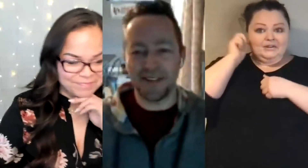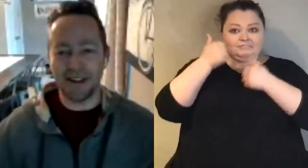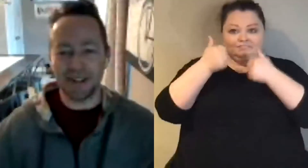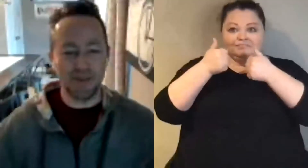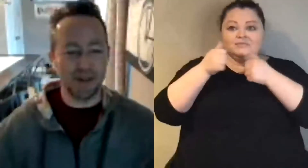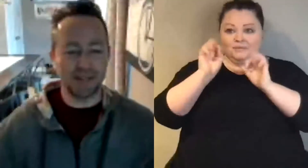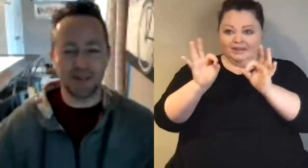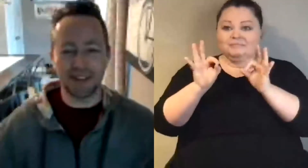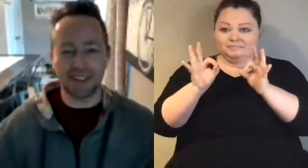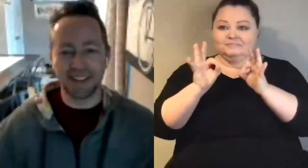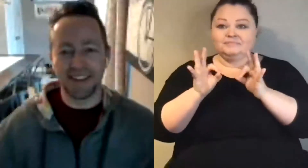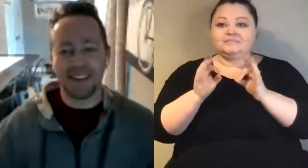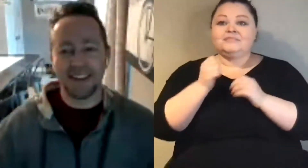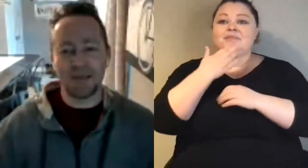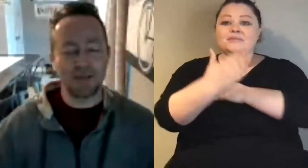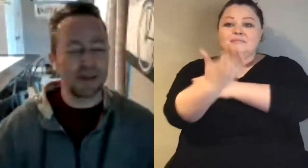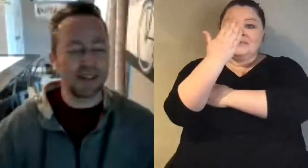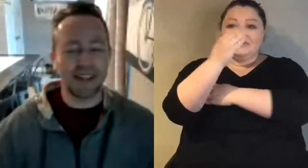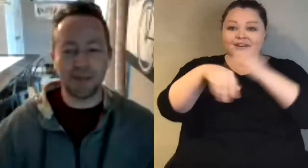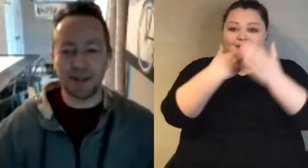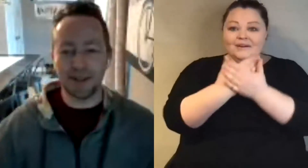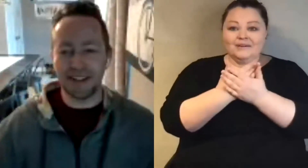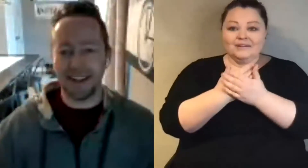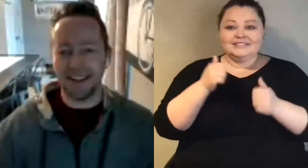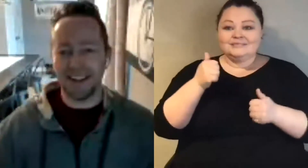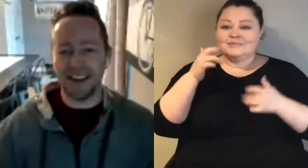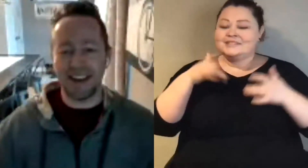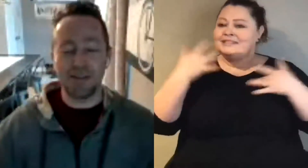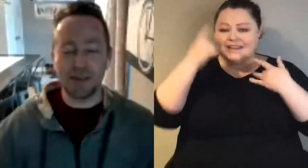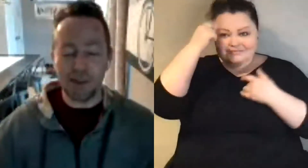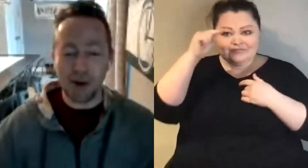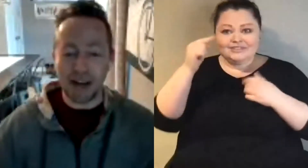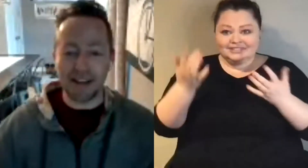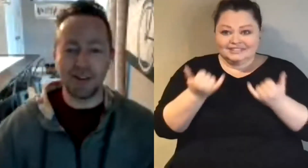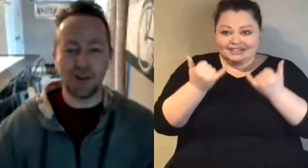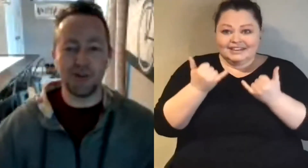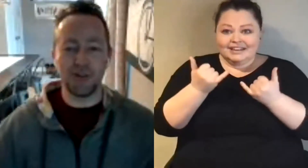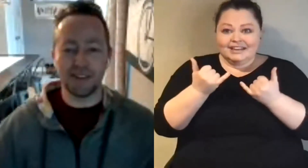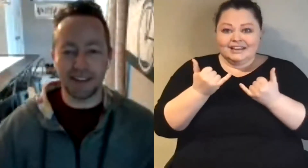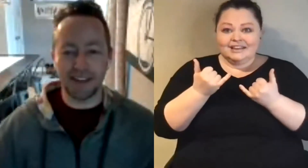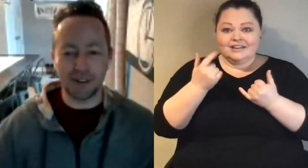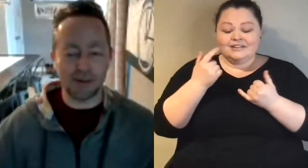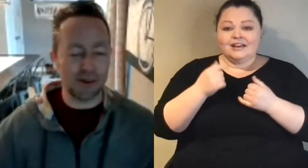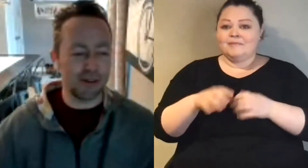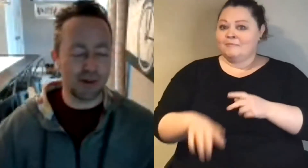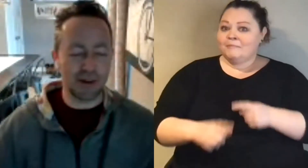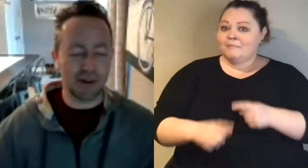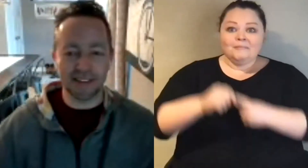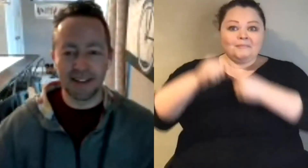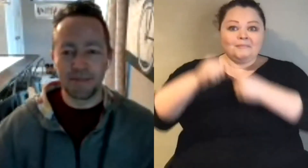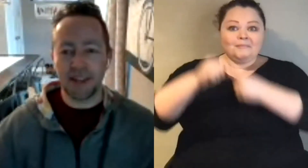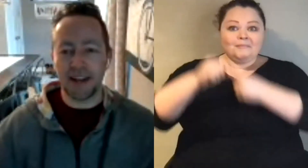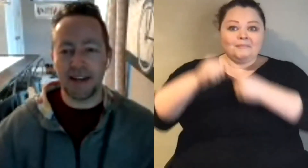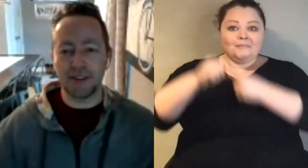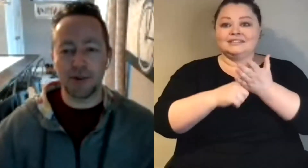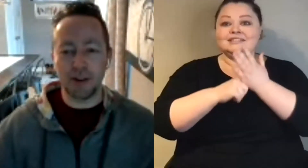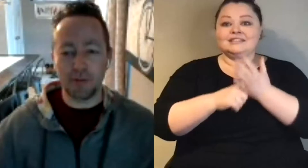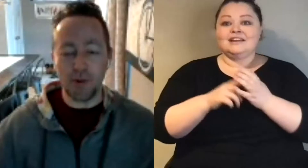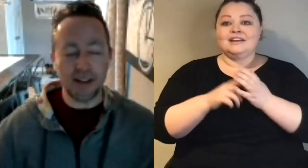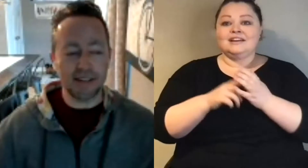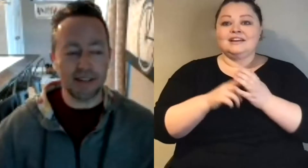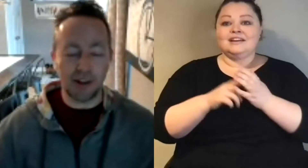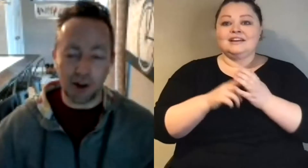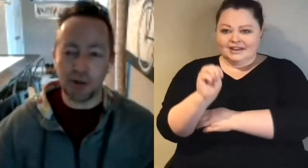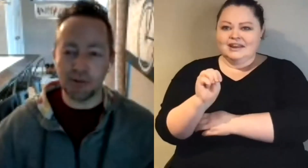Perfect. All right. Good morning, everyone. I'm super excited to be here today and to be the one chosen to tell you about Creative Mornings. So